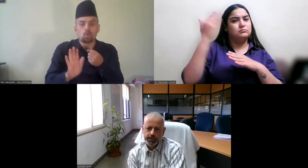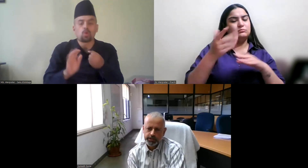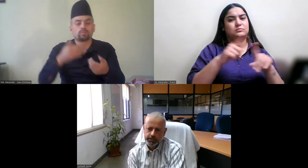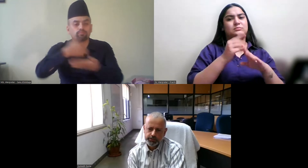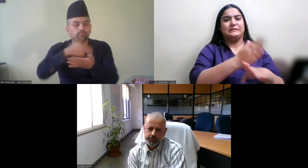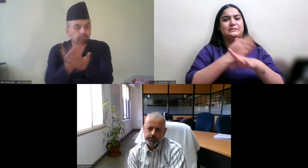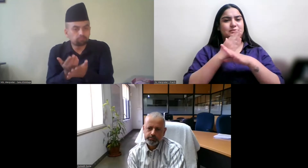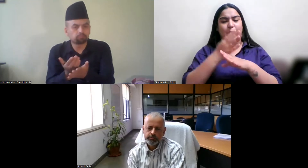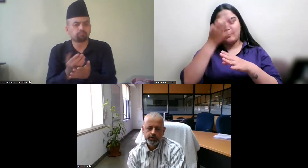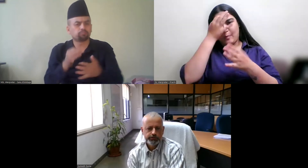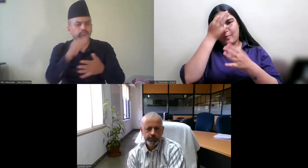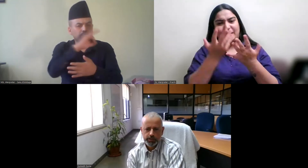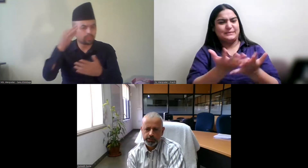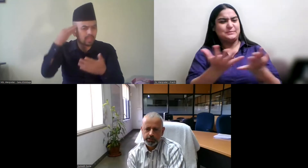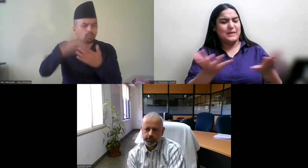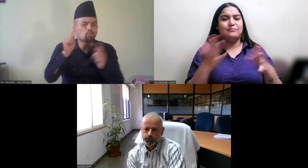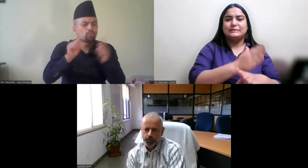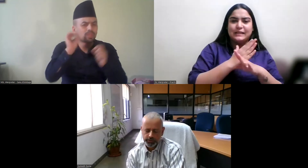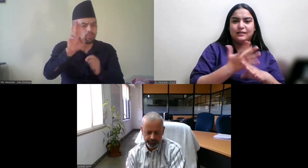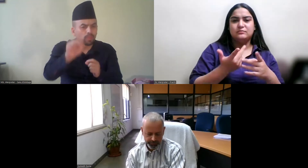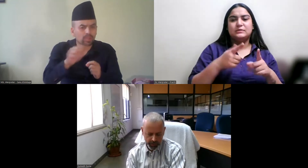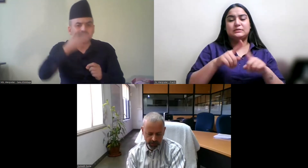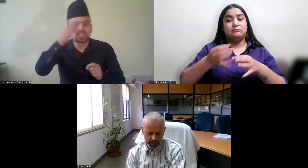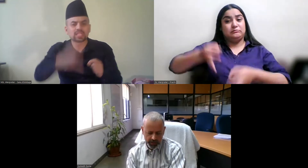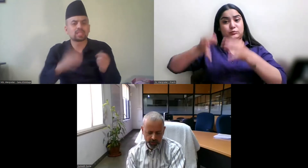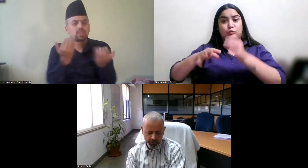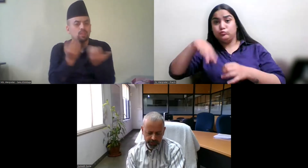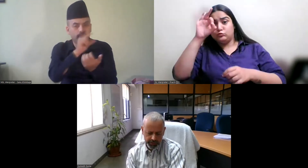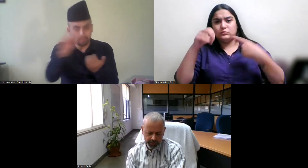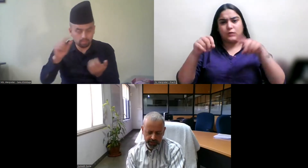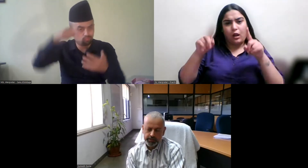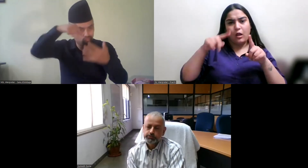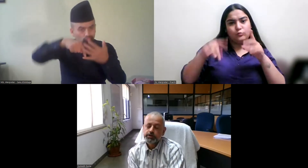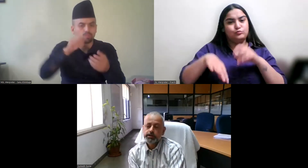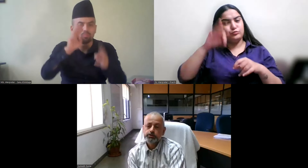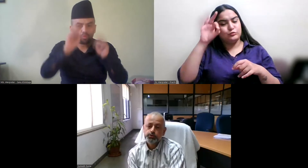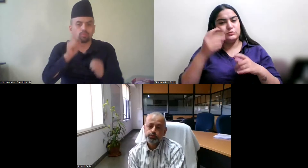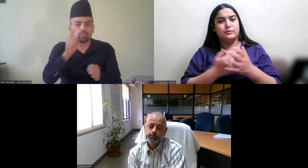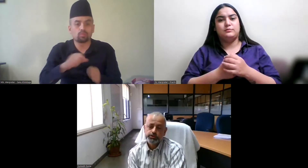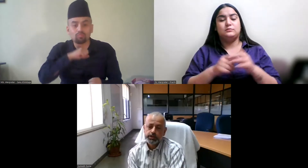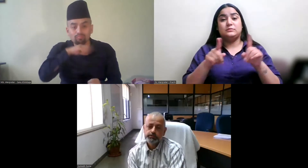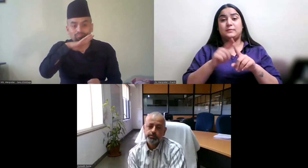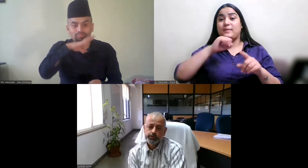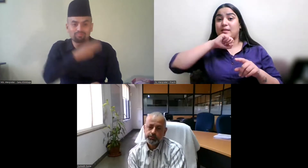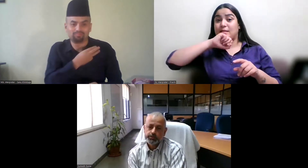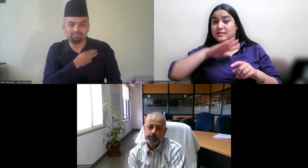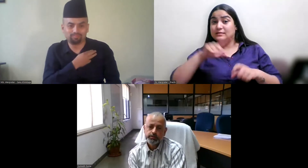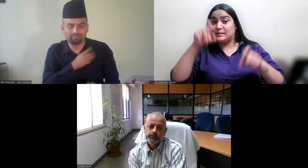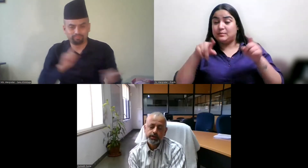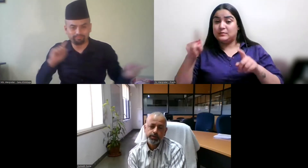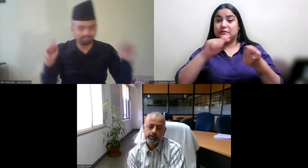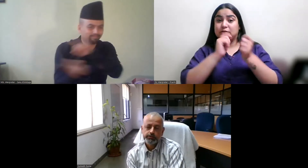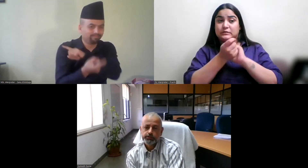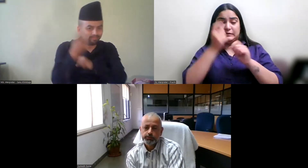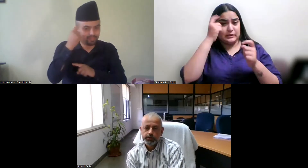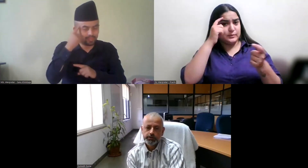resources, prioritization, decision making, and so on. Often adults trying to change the perceptions